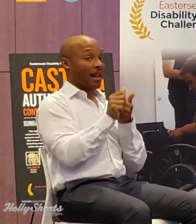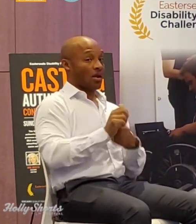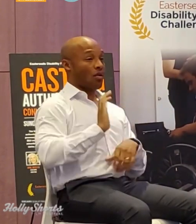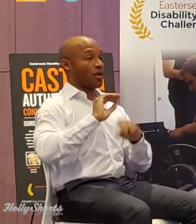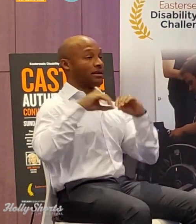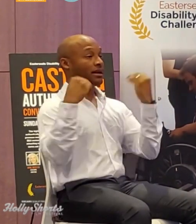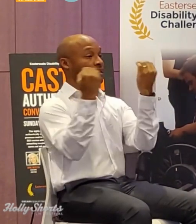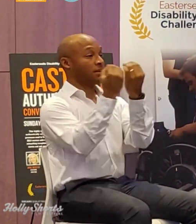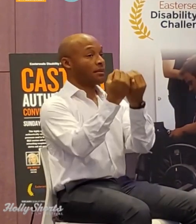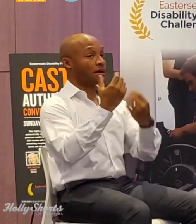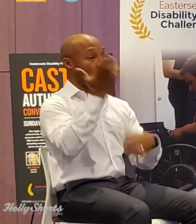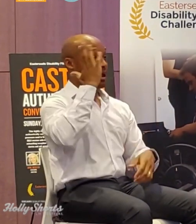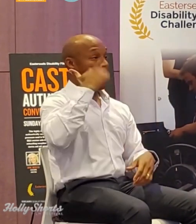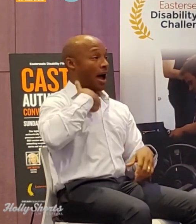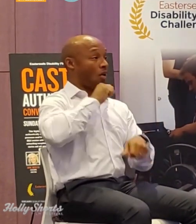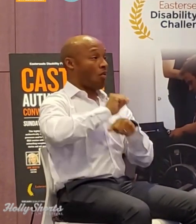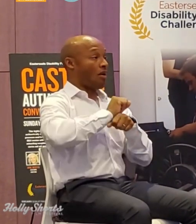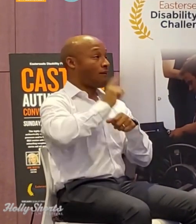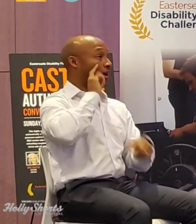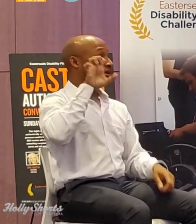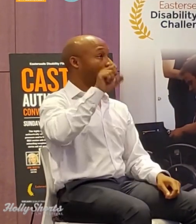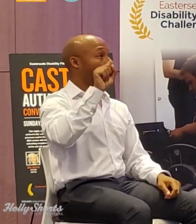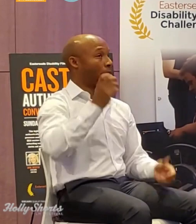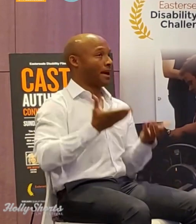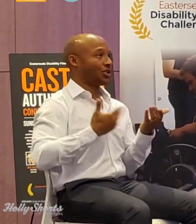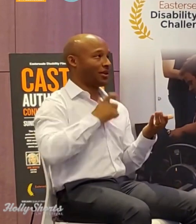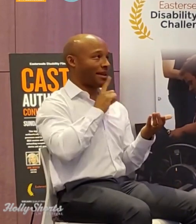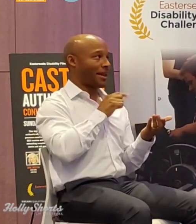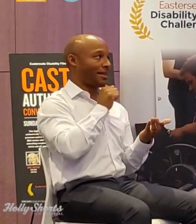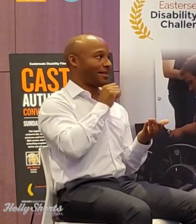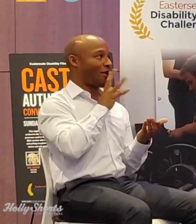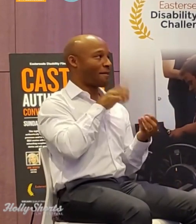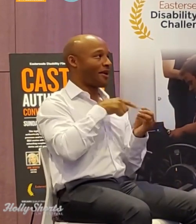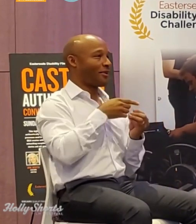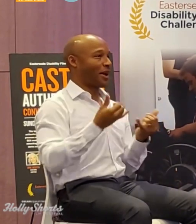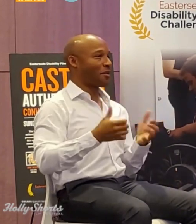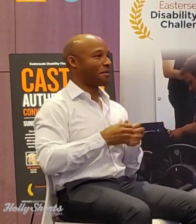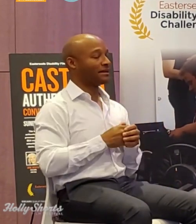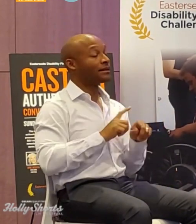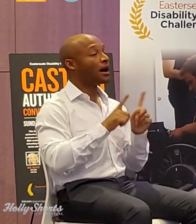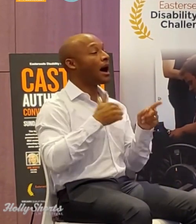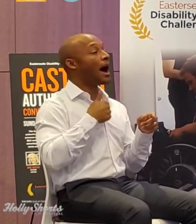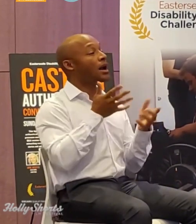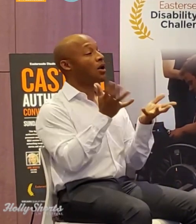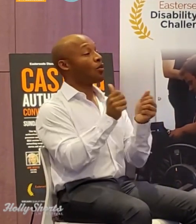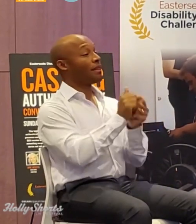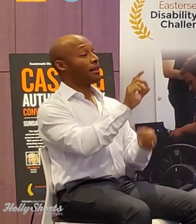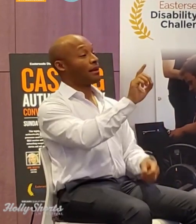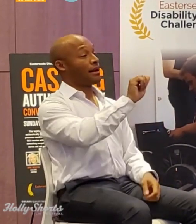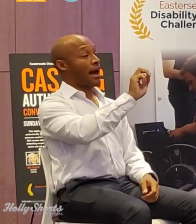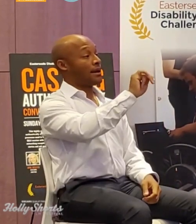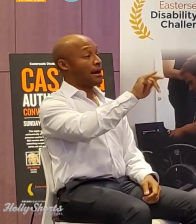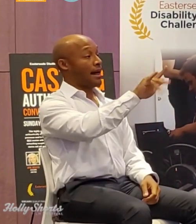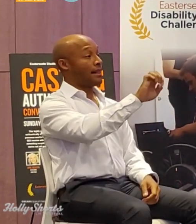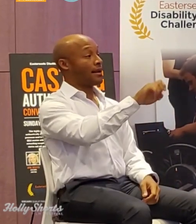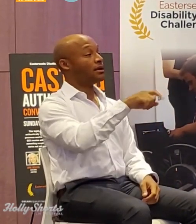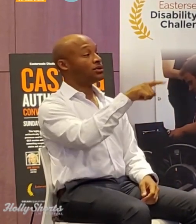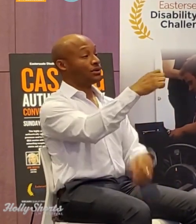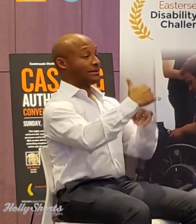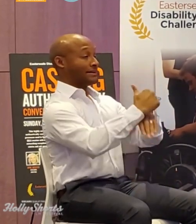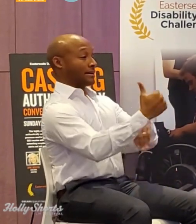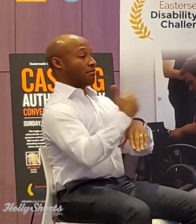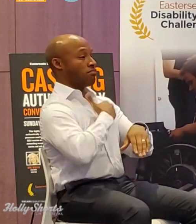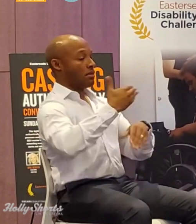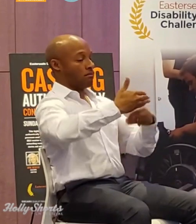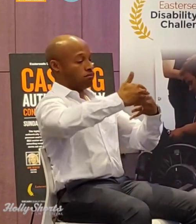doing something for Easter Seals. I don't know if I should talk about it. But I talked to Danielle, and she sent me this huge list of